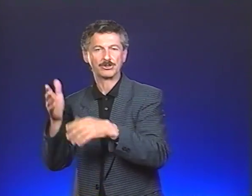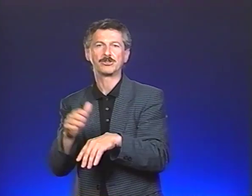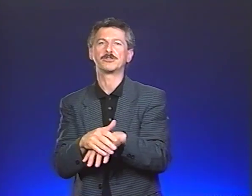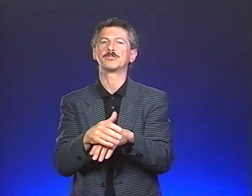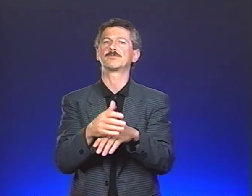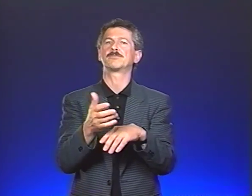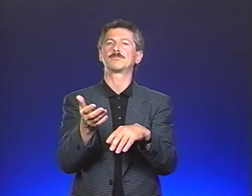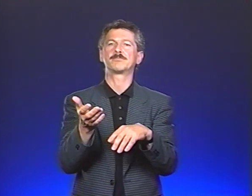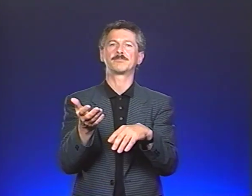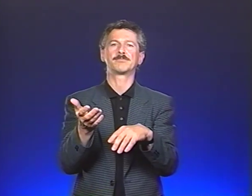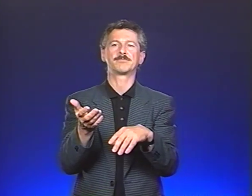sign.